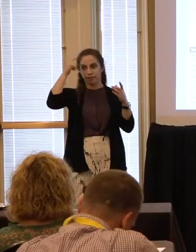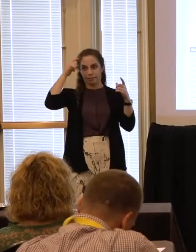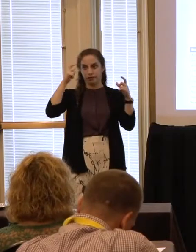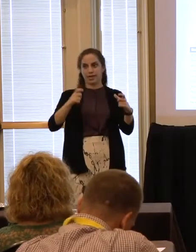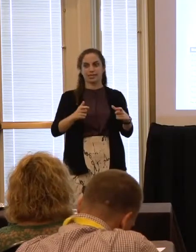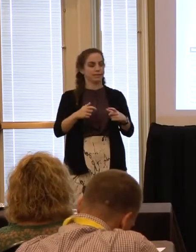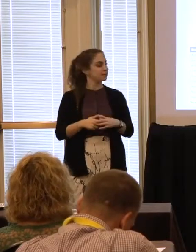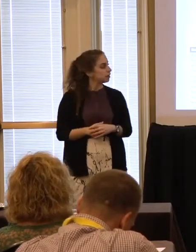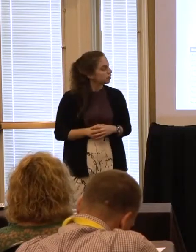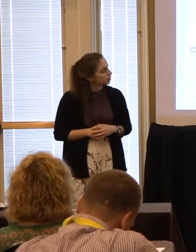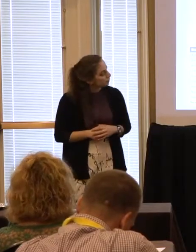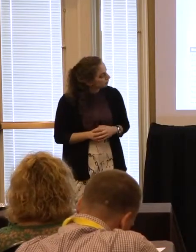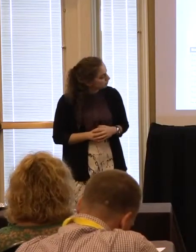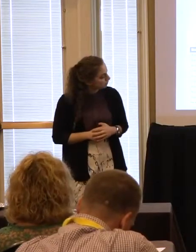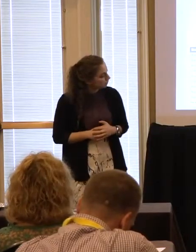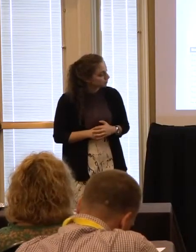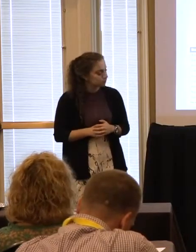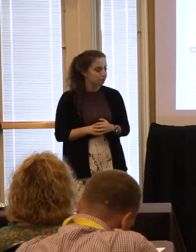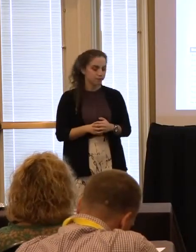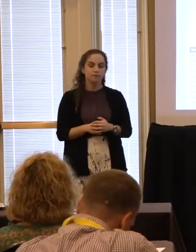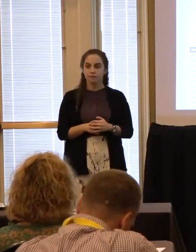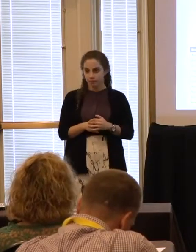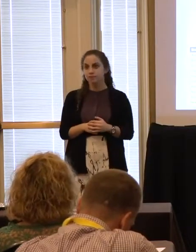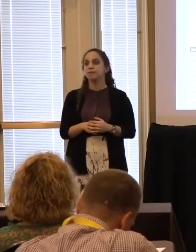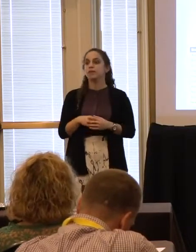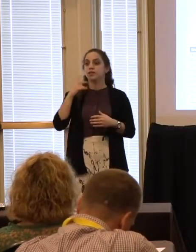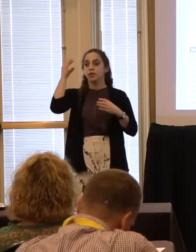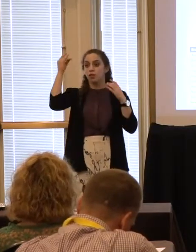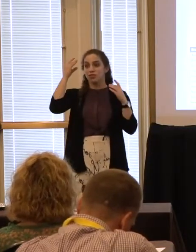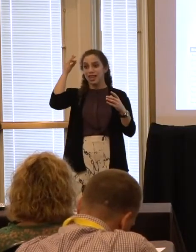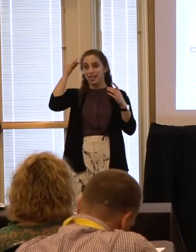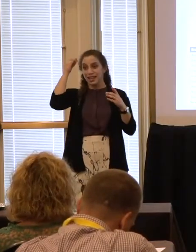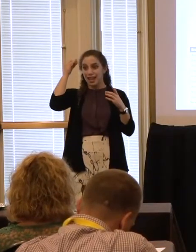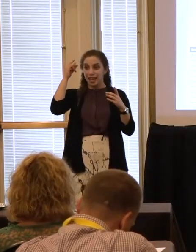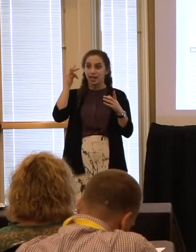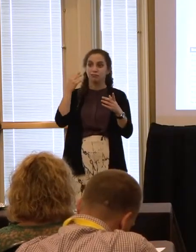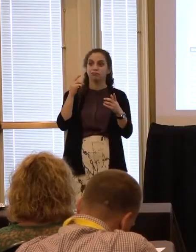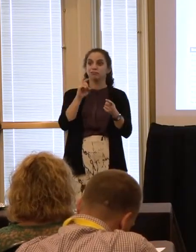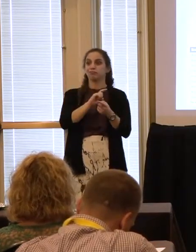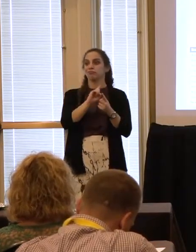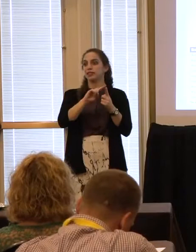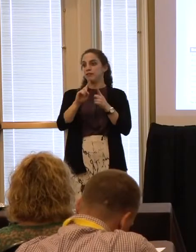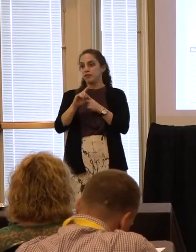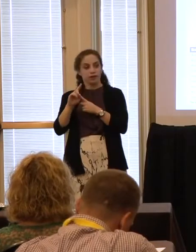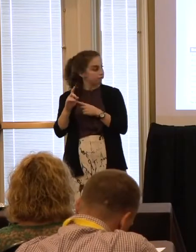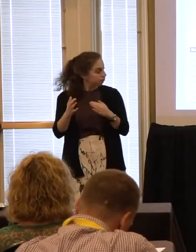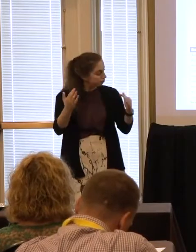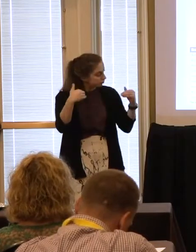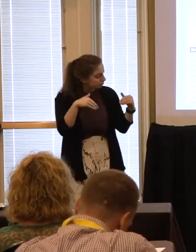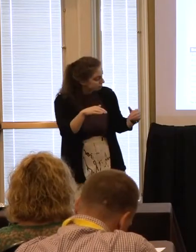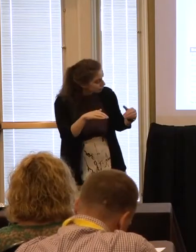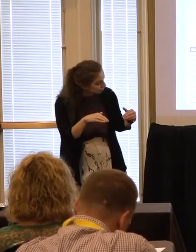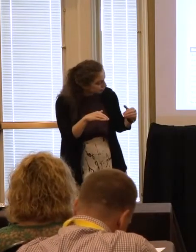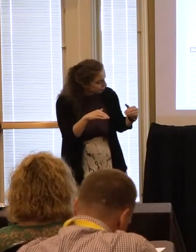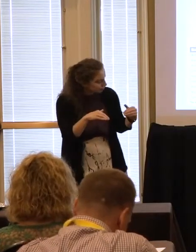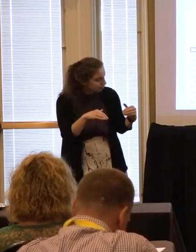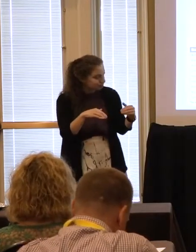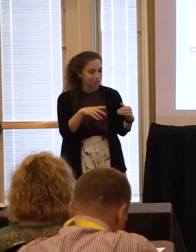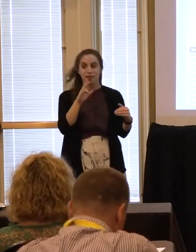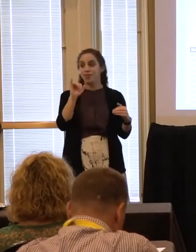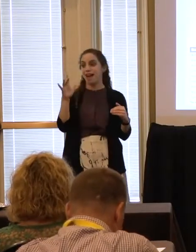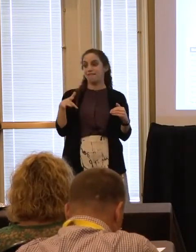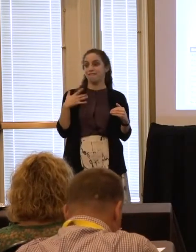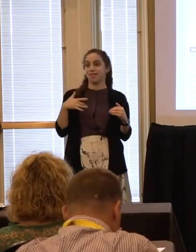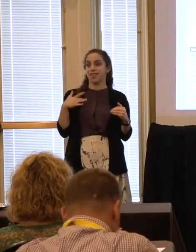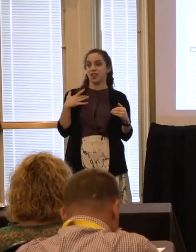brain. So altered thinking, judgment. The nucleus accumbens is euphoria, the feeling